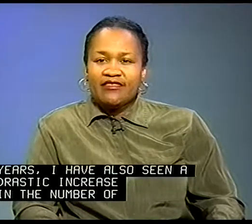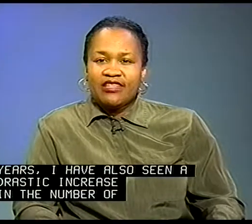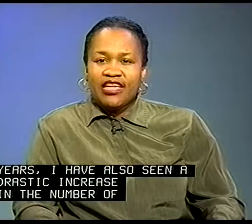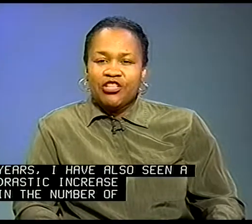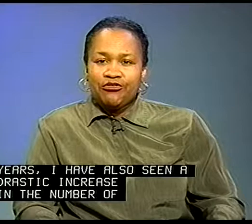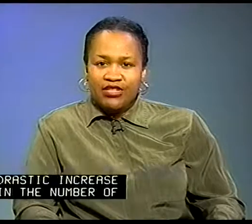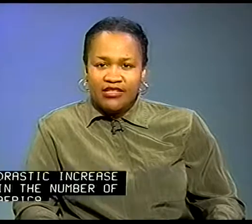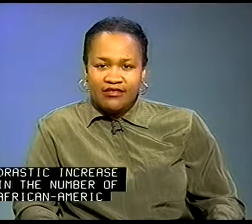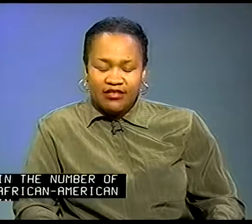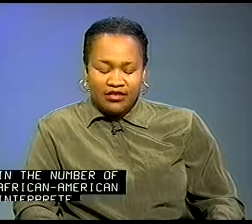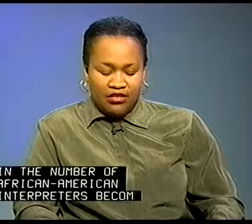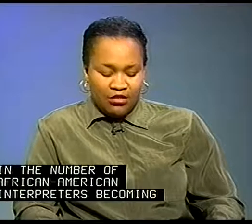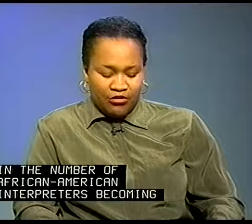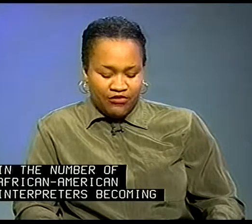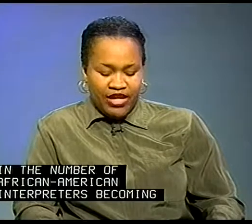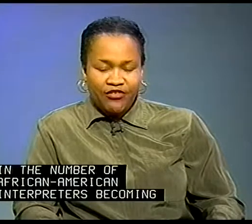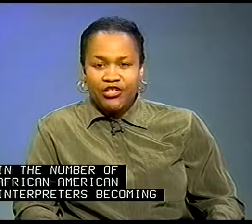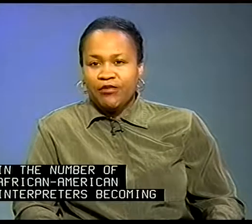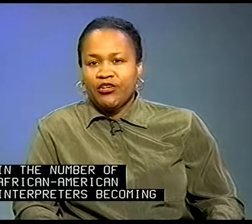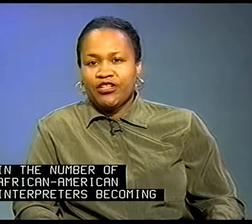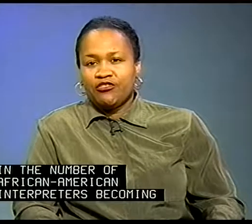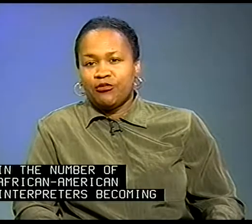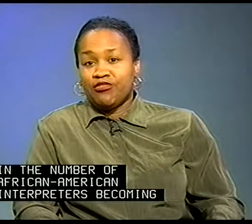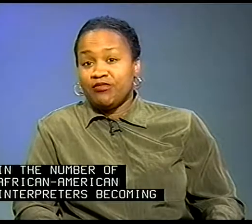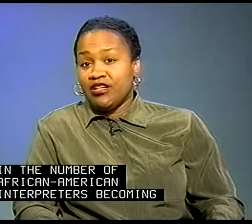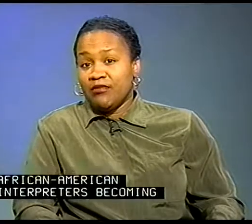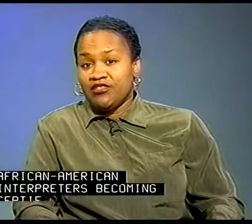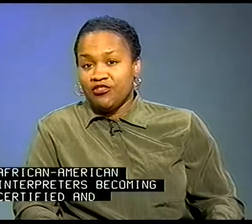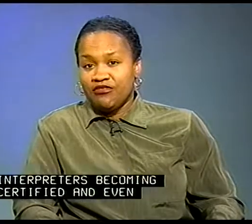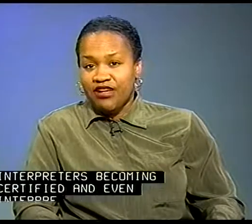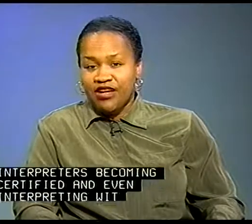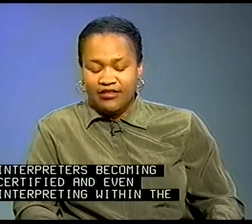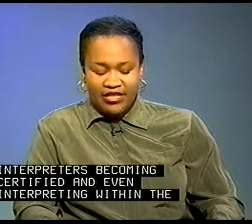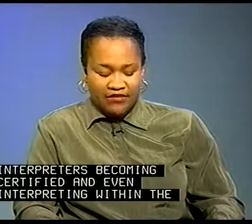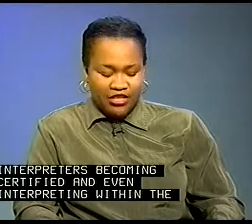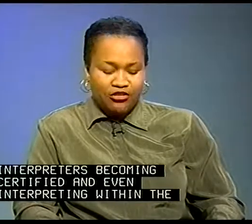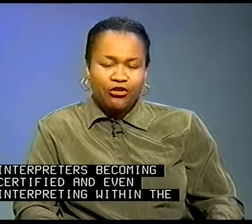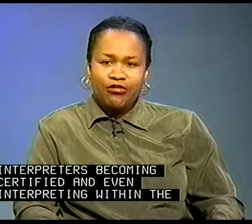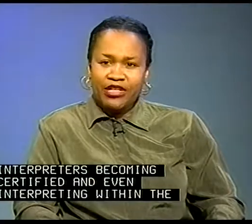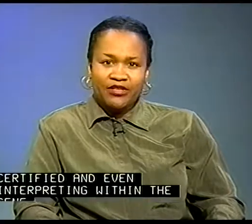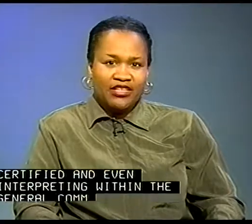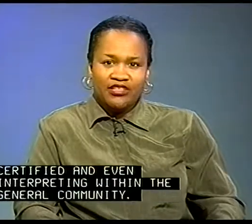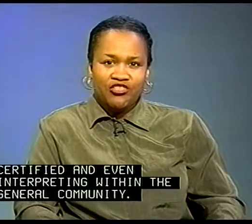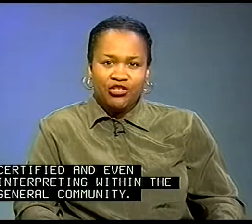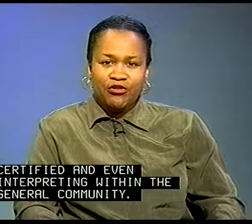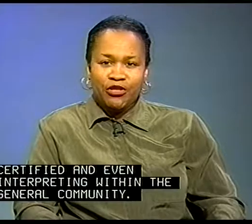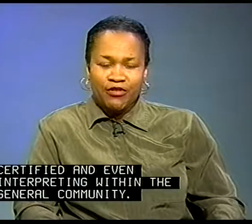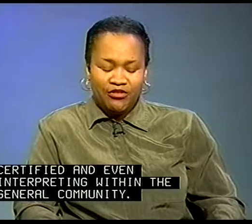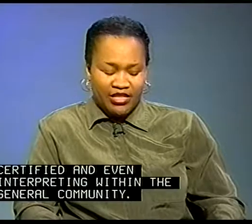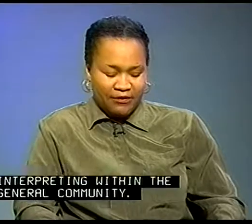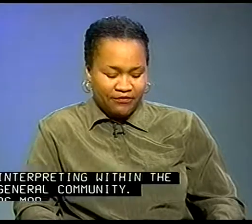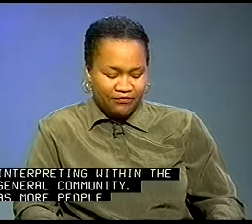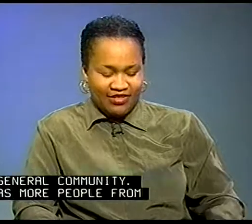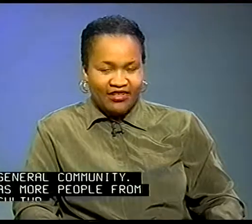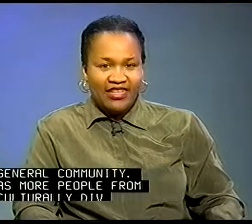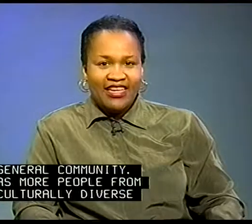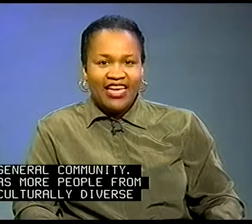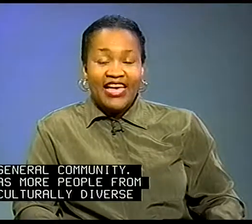drastic increase in the number of African American interpreters becoming certified and even interpreting within the general community. As